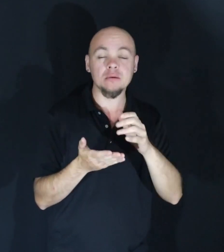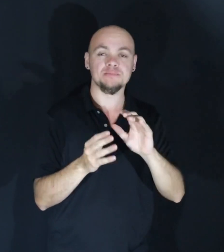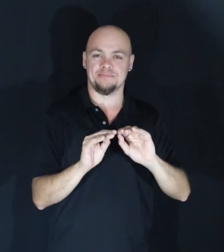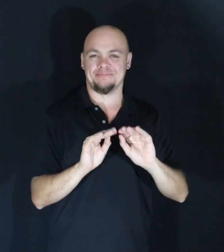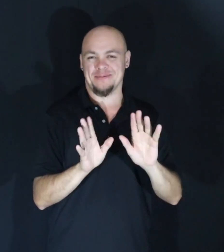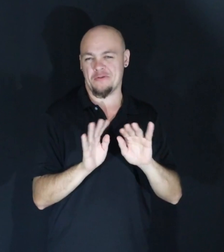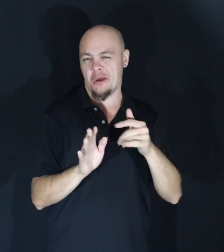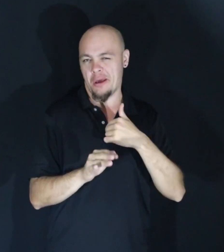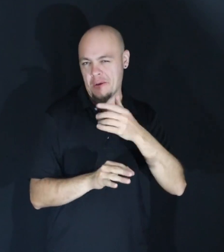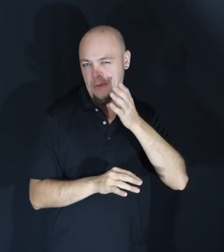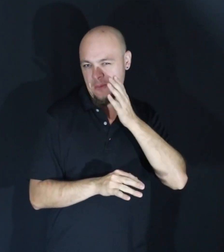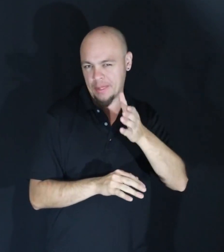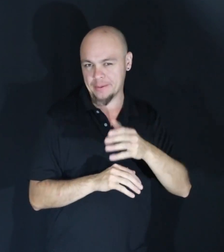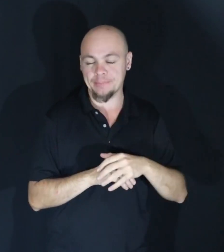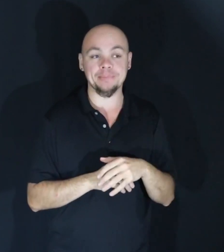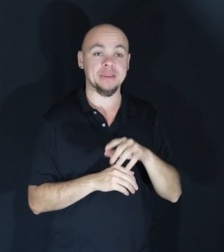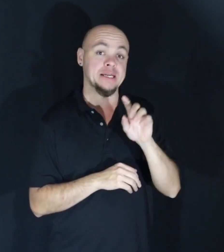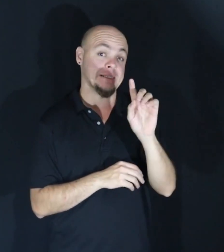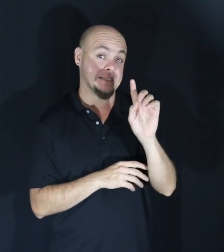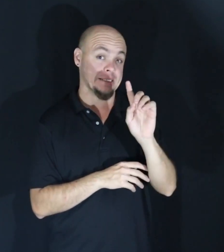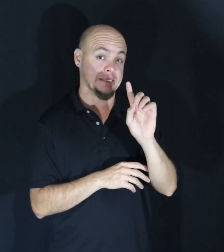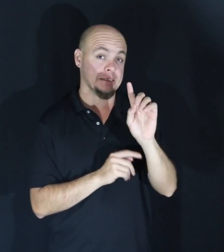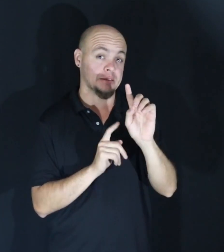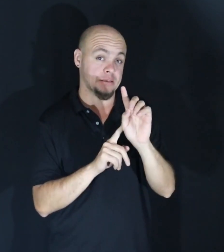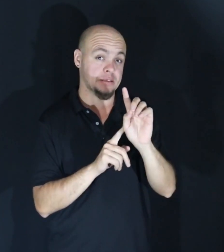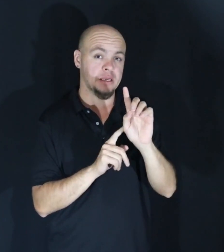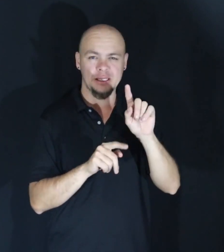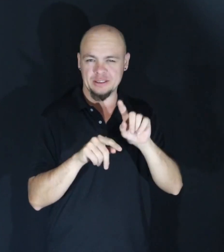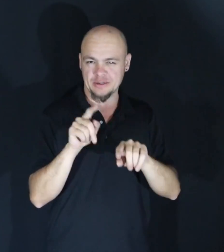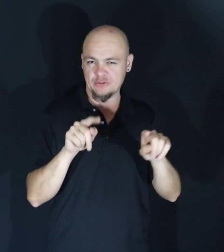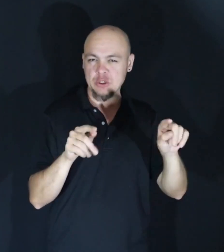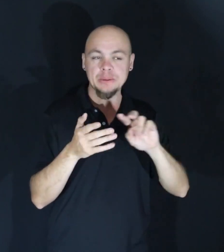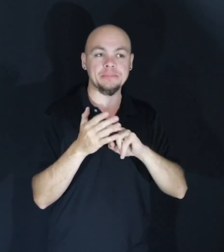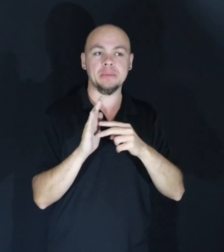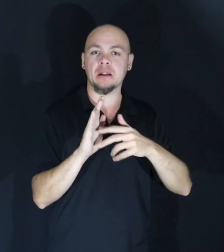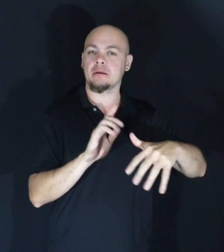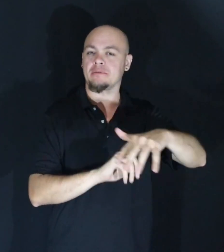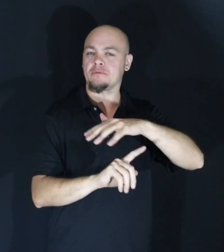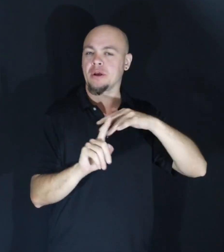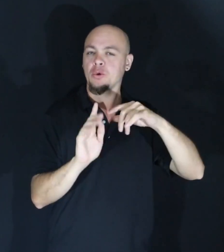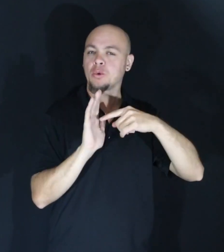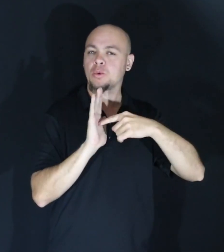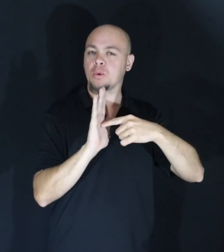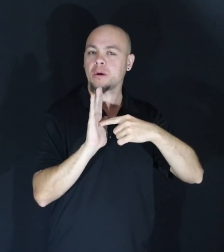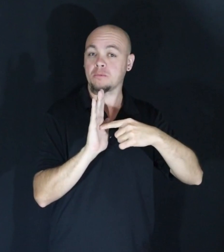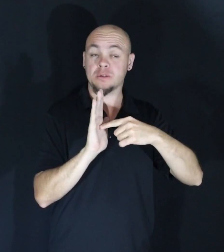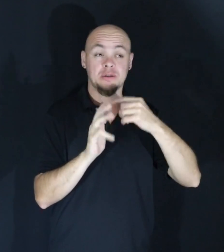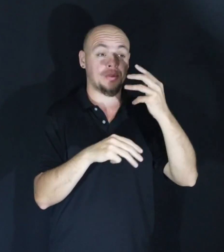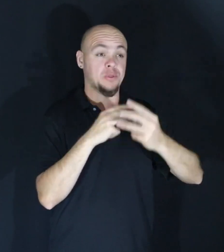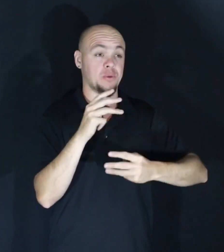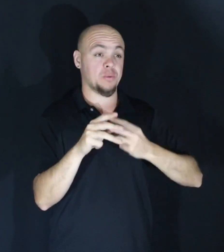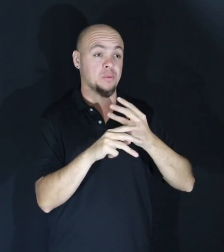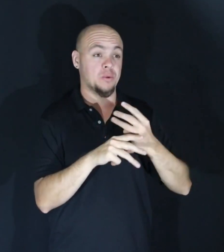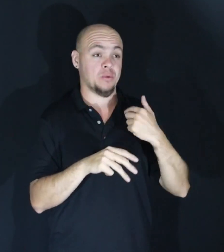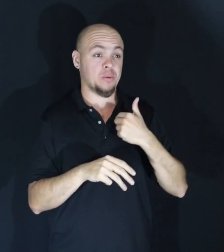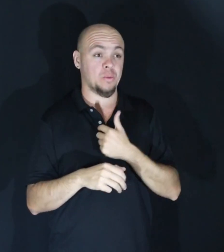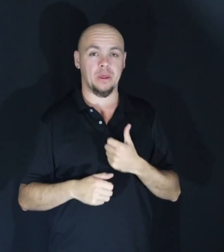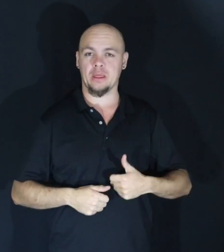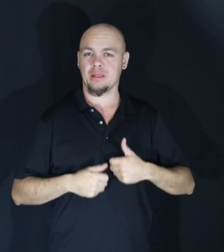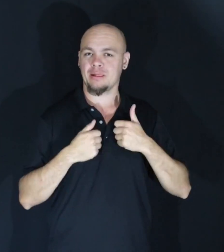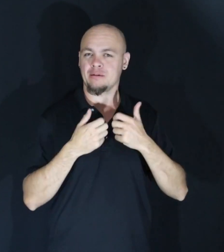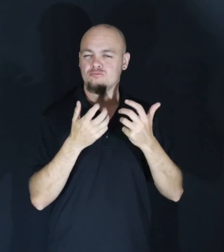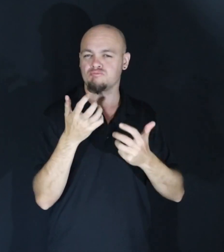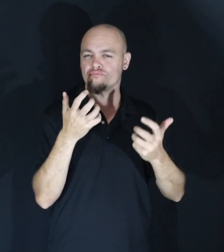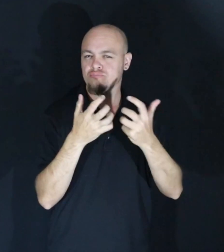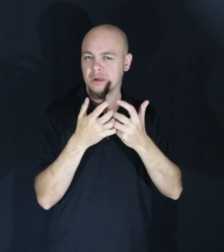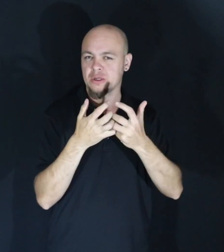clarify. So the D for diversity is all about creating an environment that is truly representative of the world that we live in. It takes